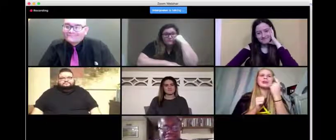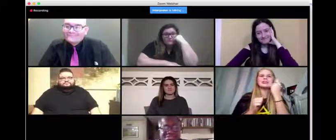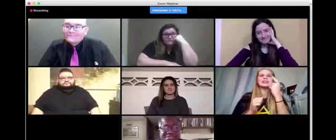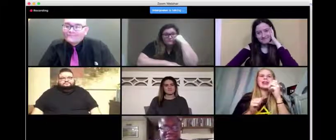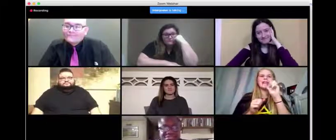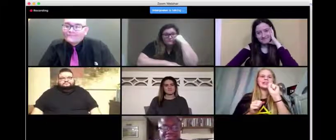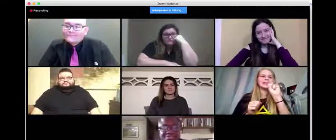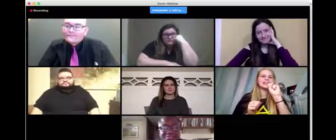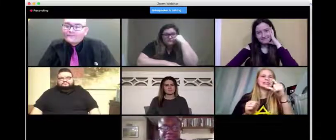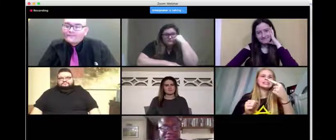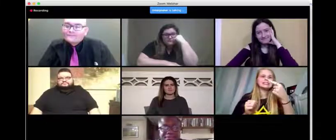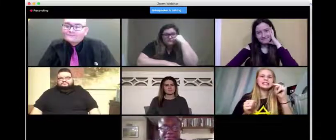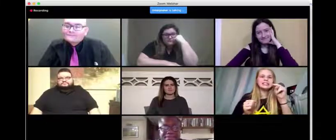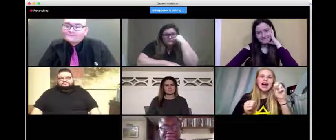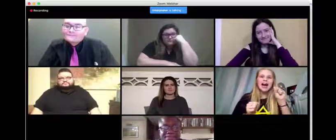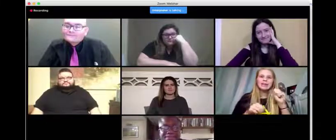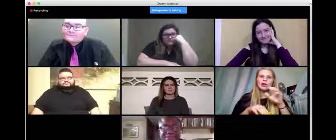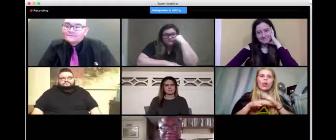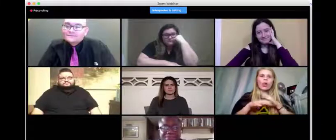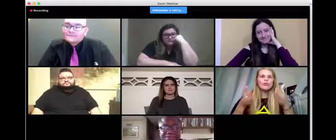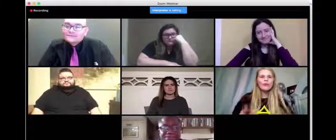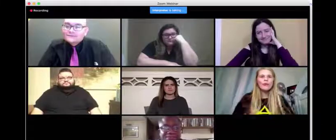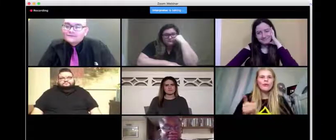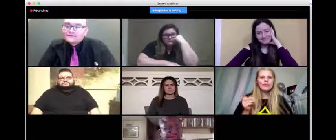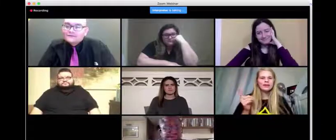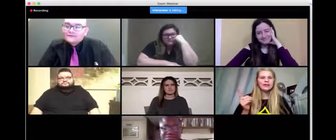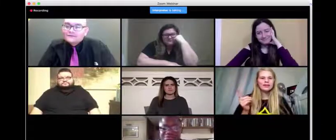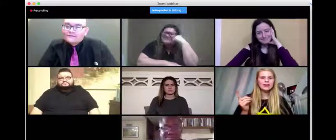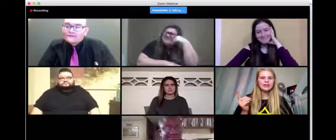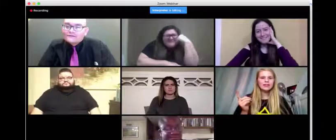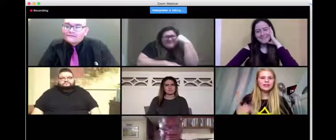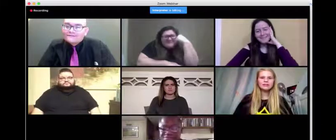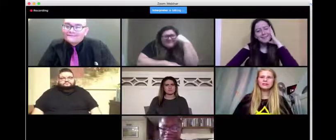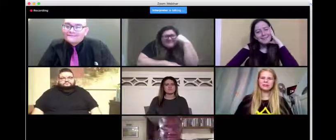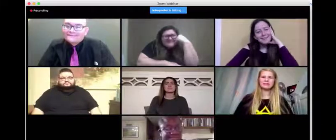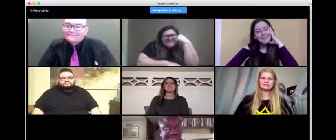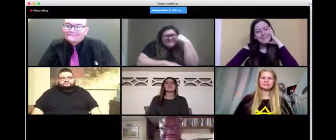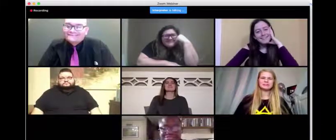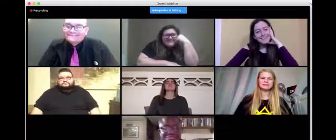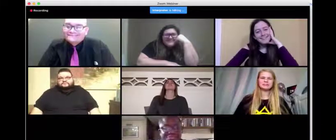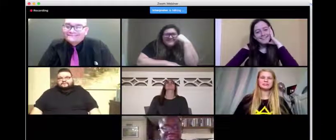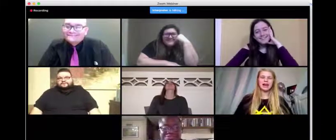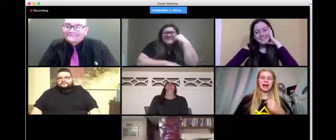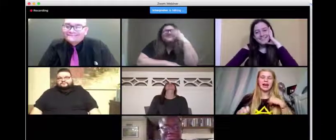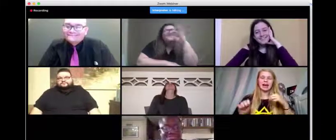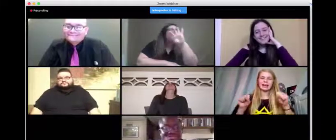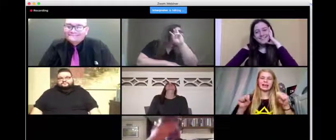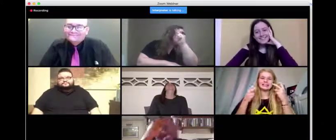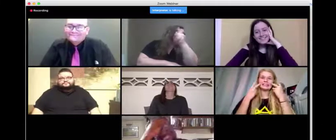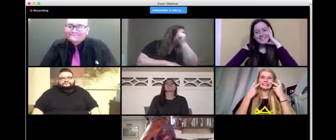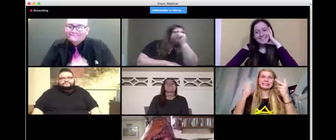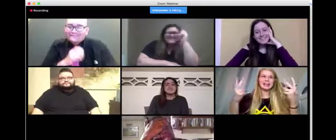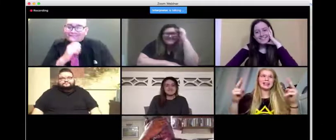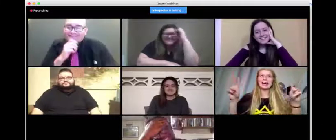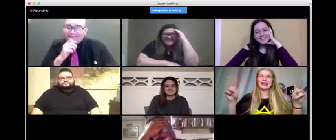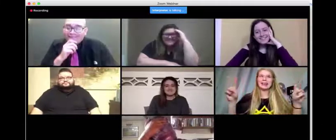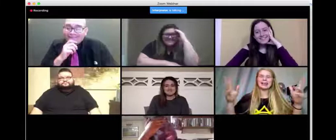I'm like, really? I can see, I have eyes, and I'm not stupid. Like, come